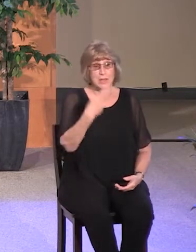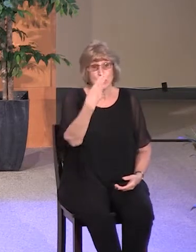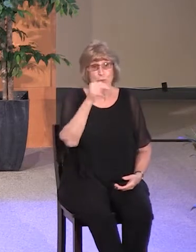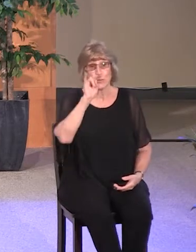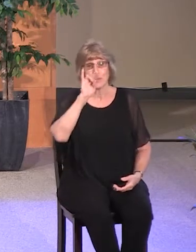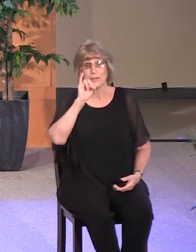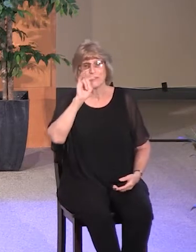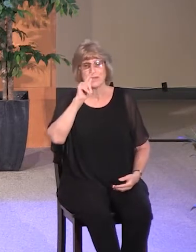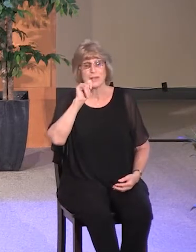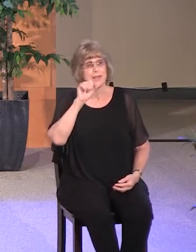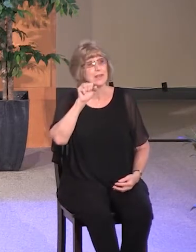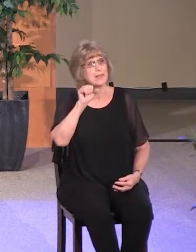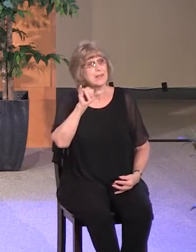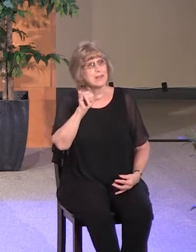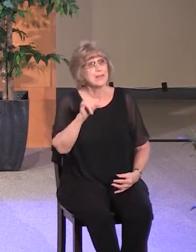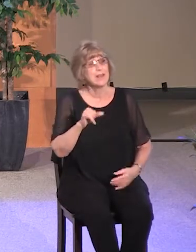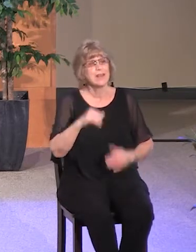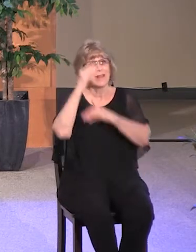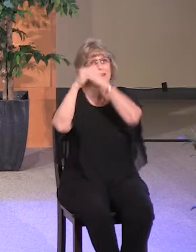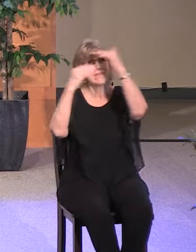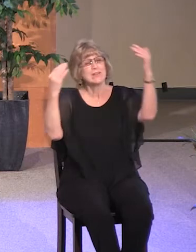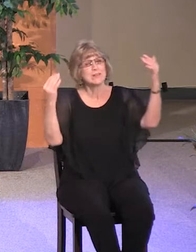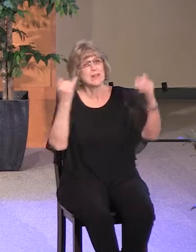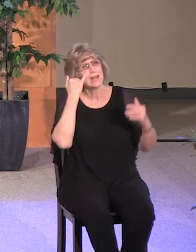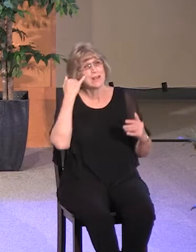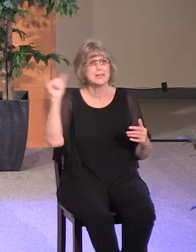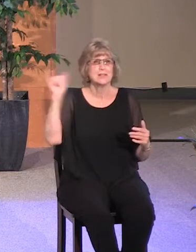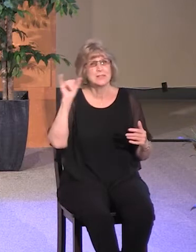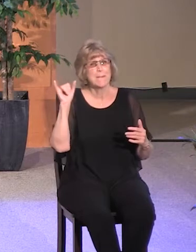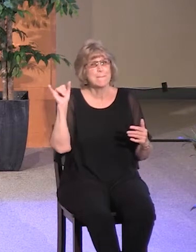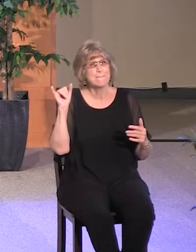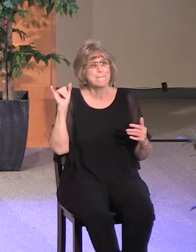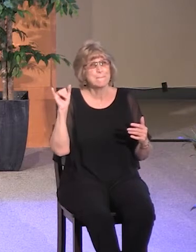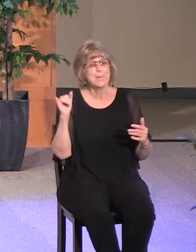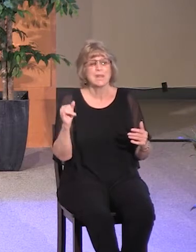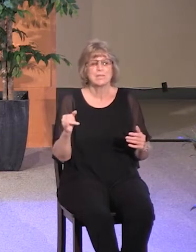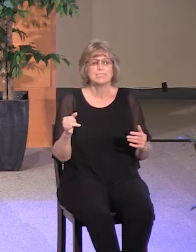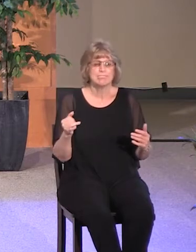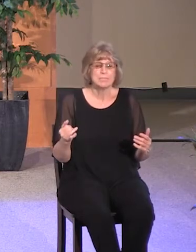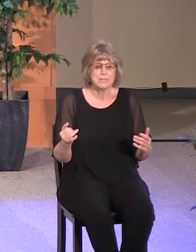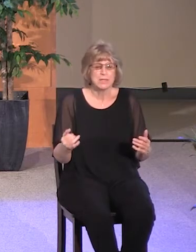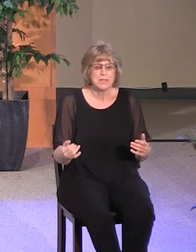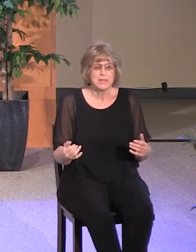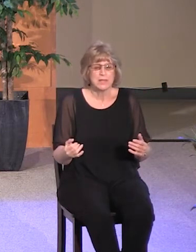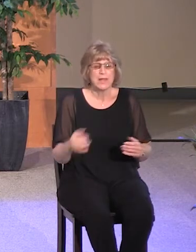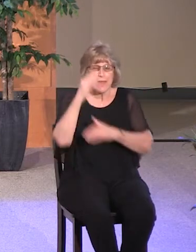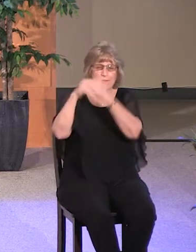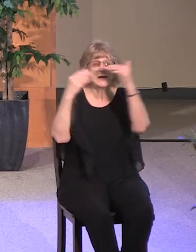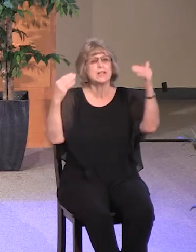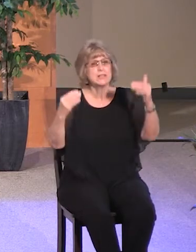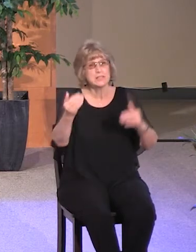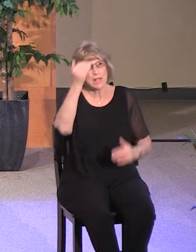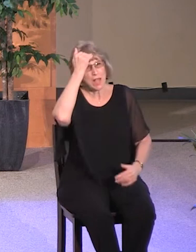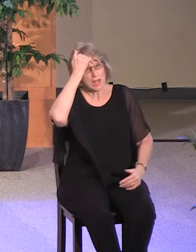heaven has long become a metaphysical understanding that it depicts a state of consciousness, right?